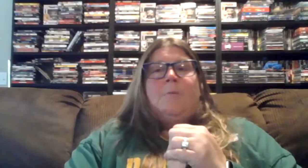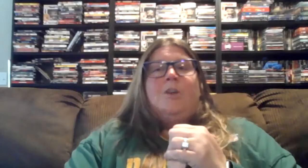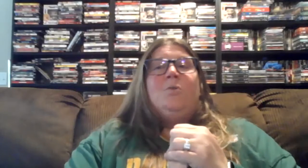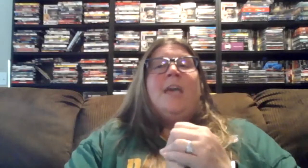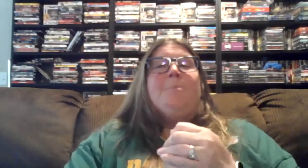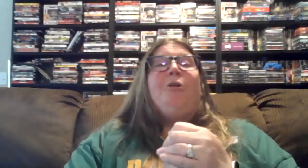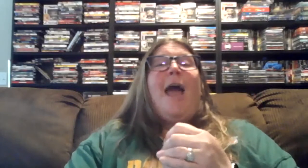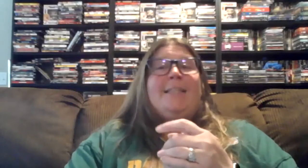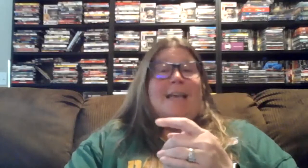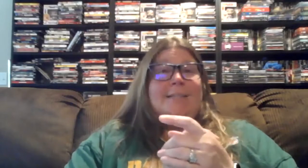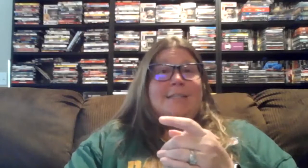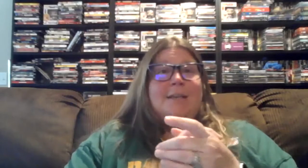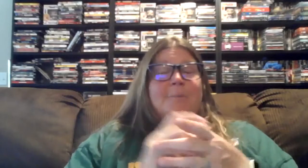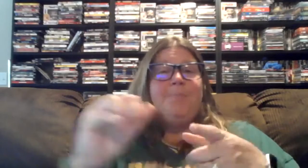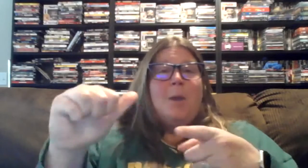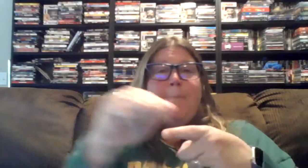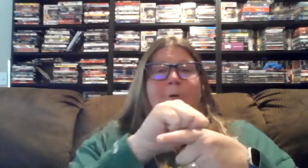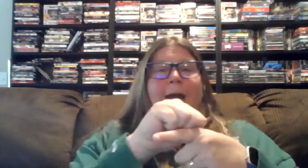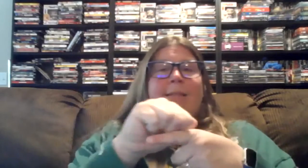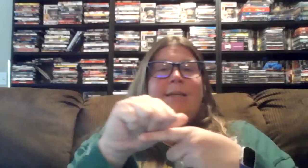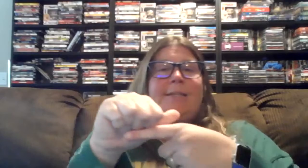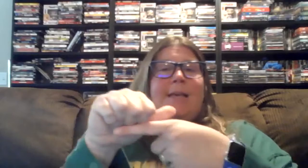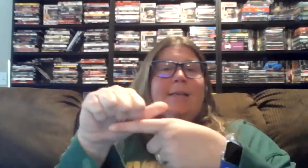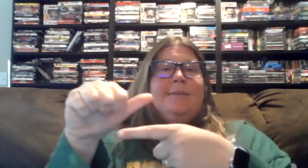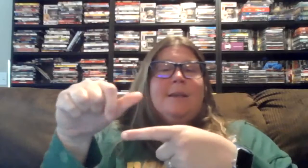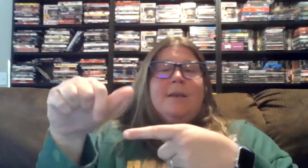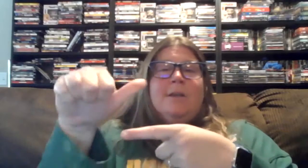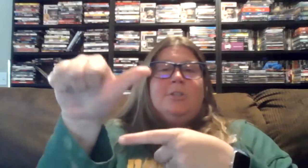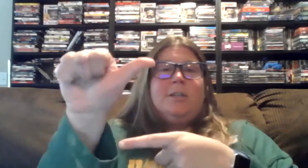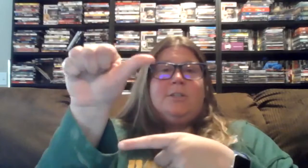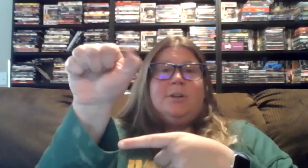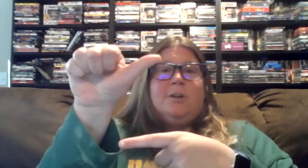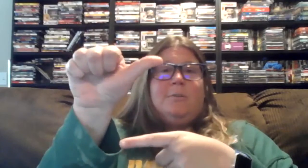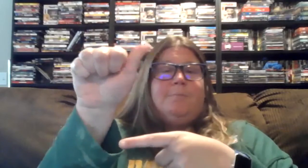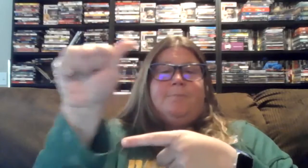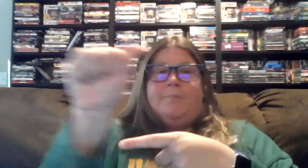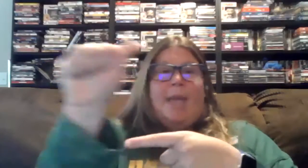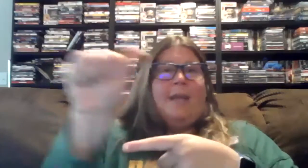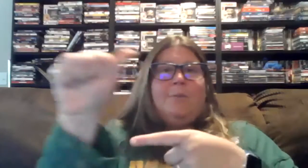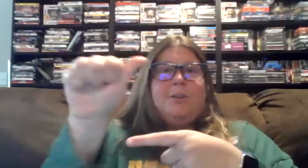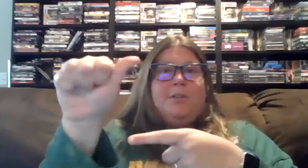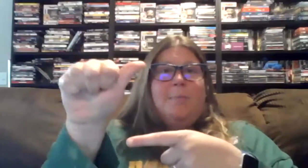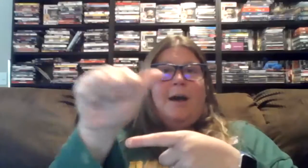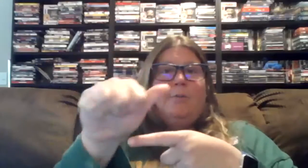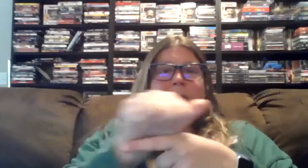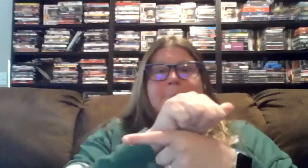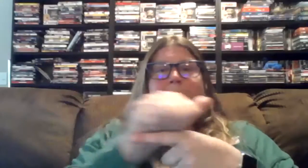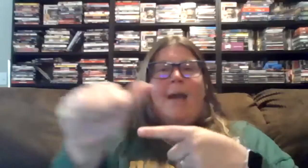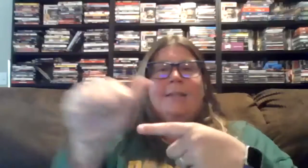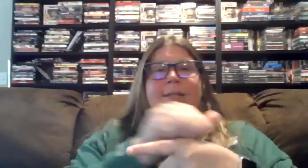You can practice. Practice is just your hand with your thumb out. Practice.